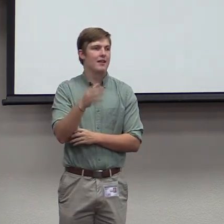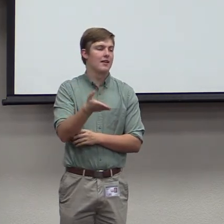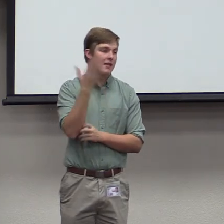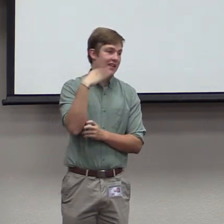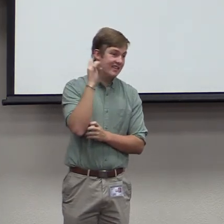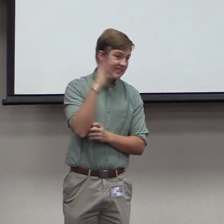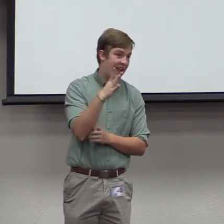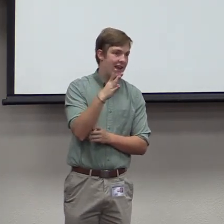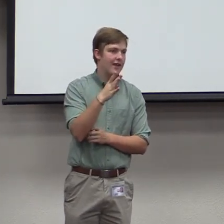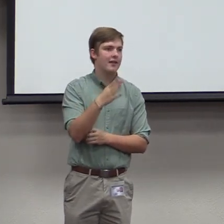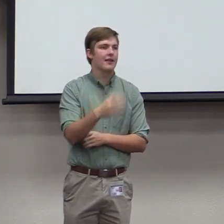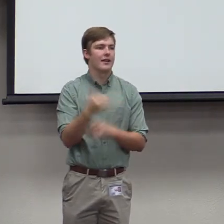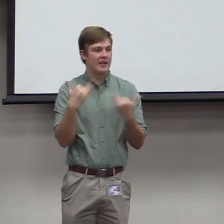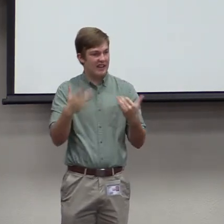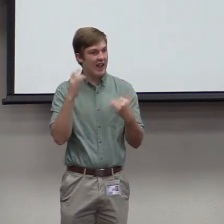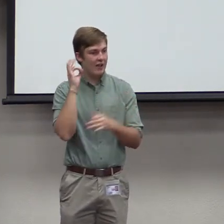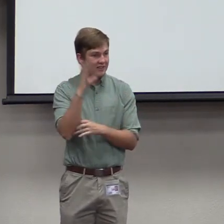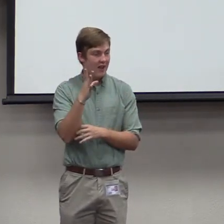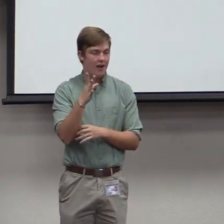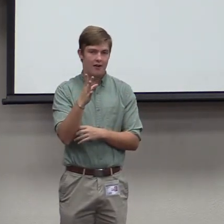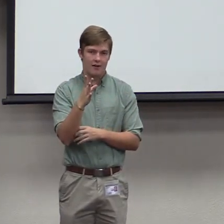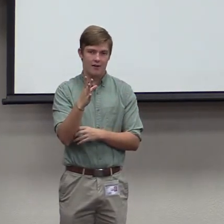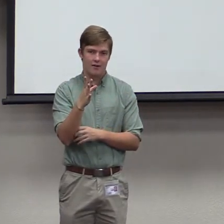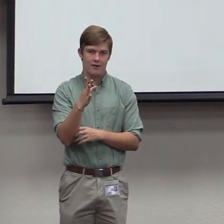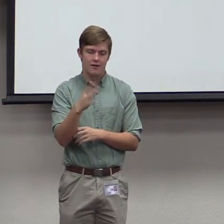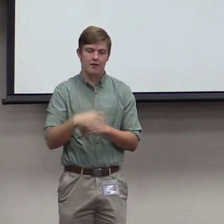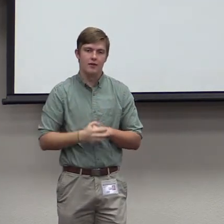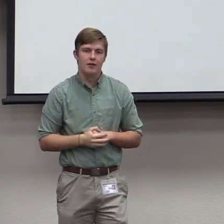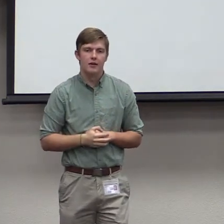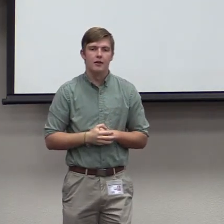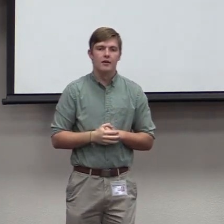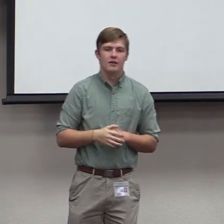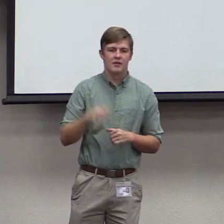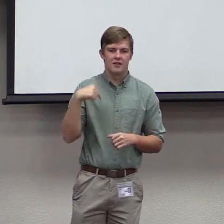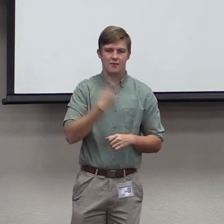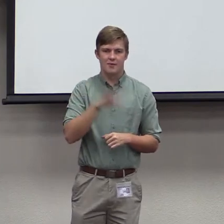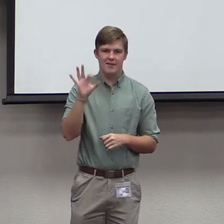Did I get it? Did I get it? Did we find the heart of Paul?